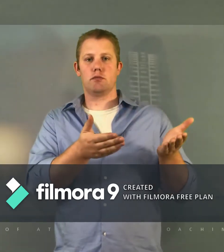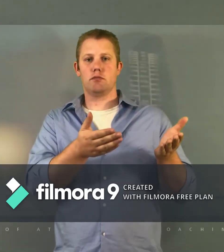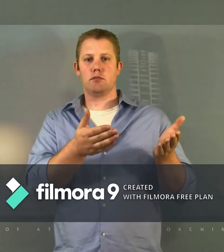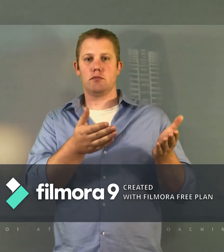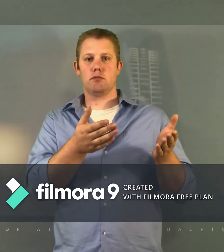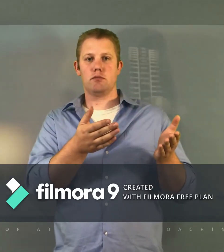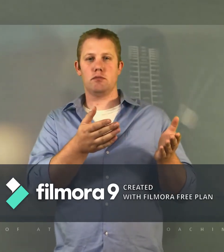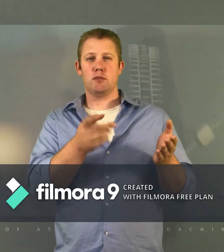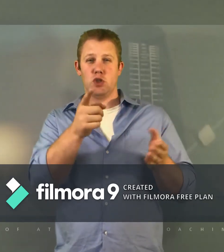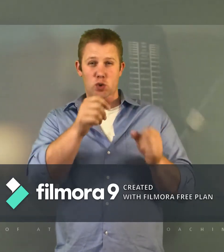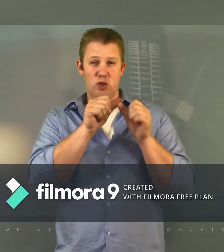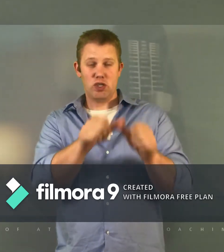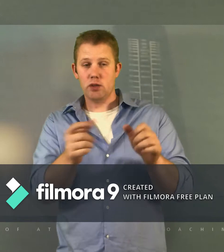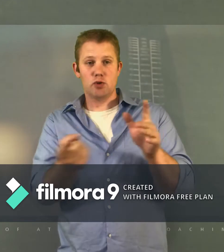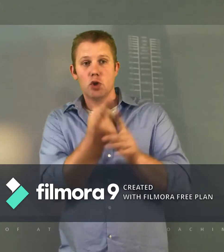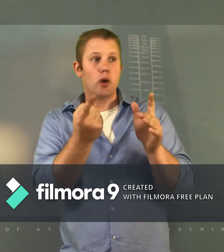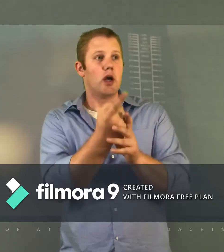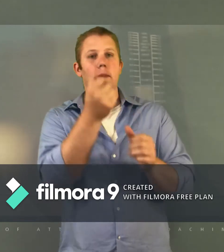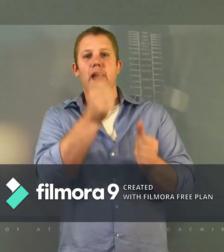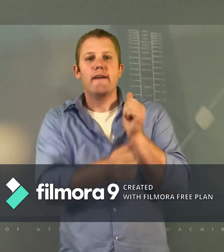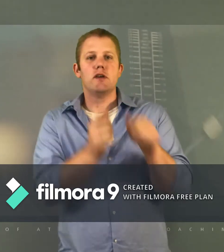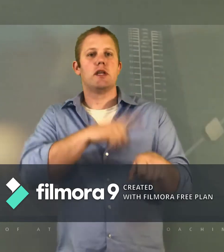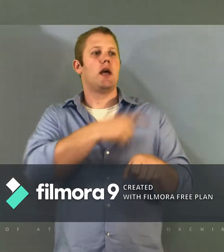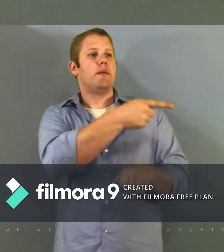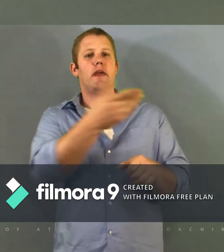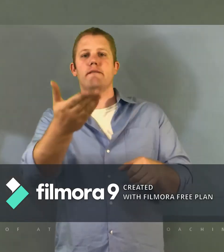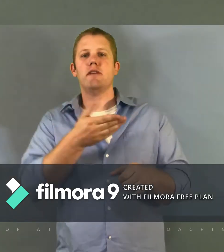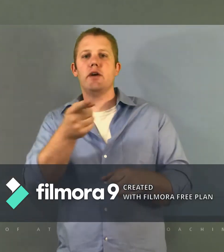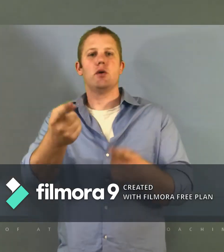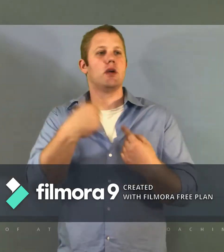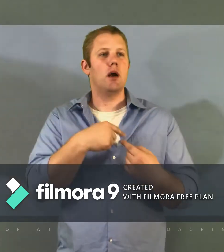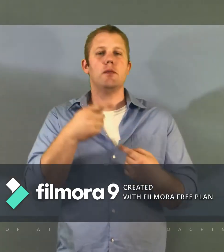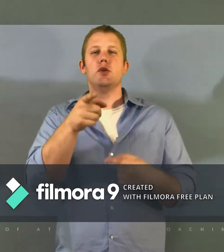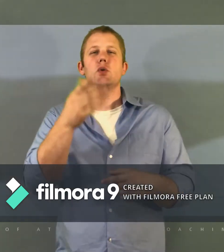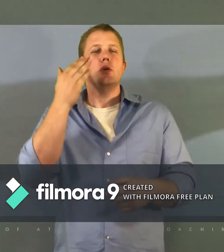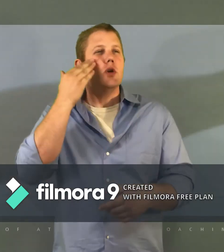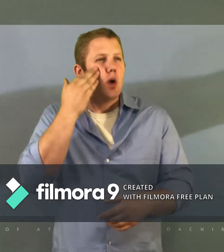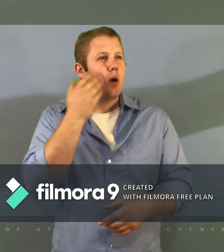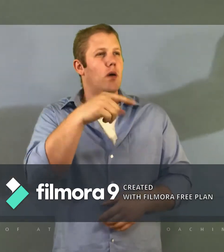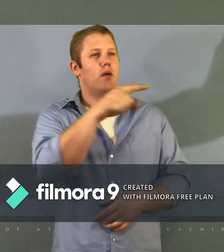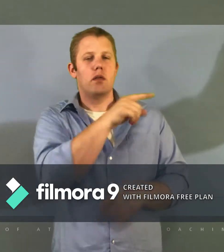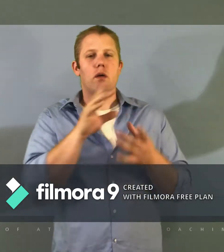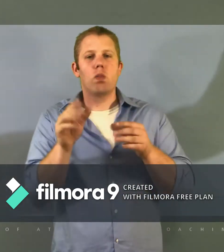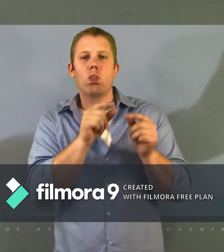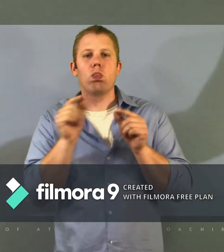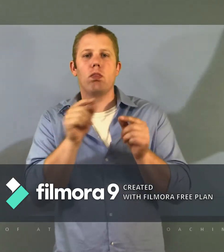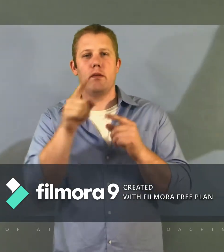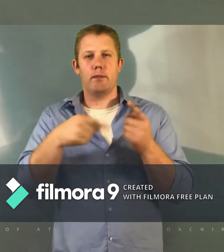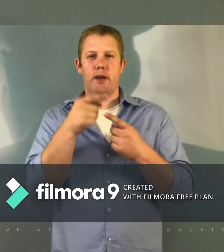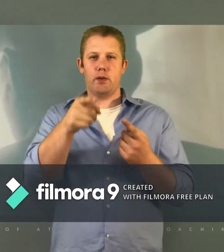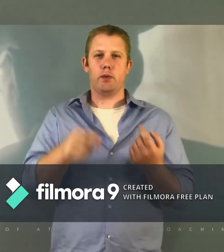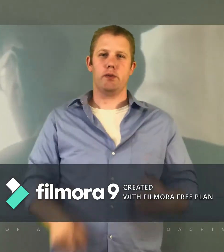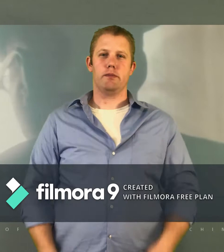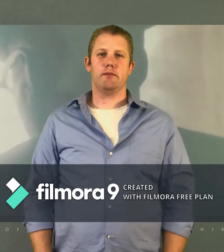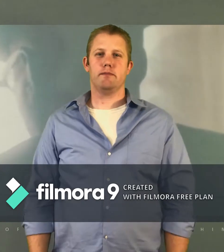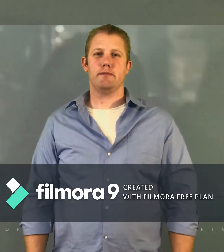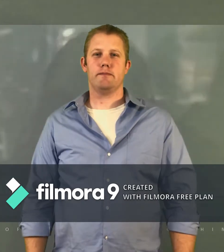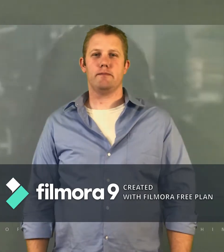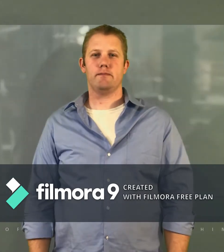to go back. You continue to show up to everything they invite you to, knowing what they're saying about